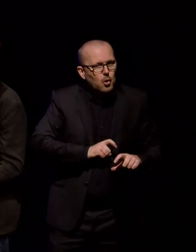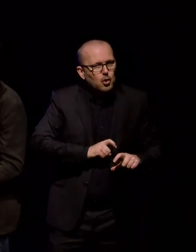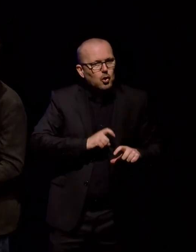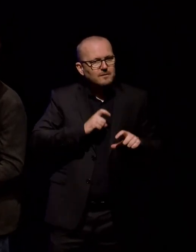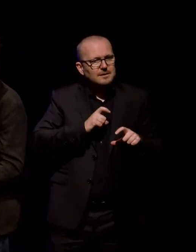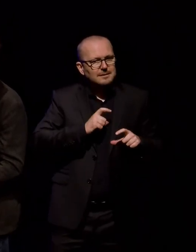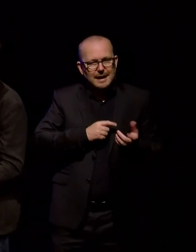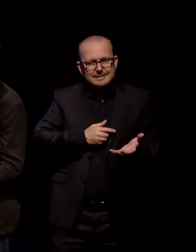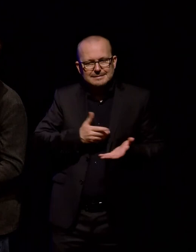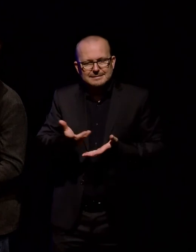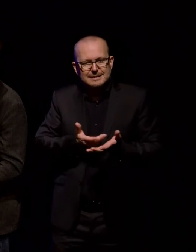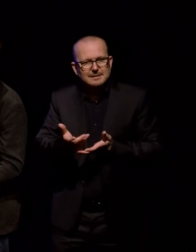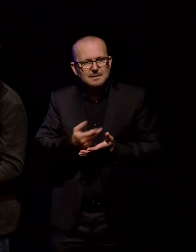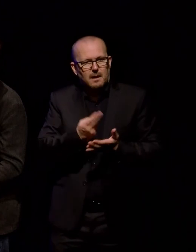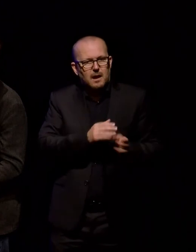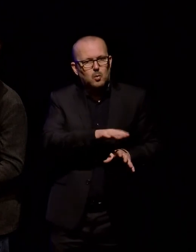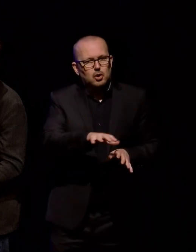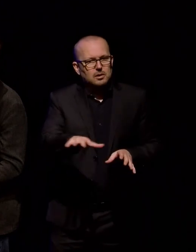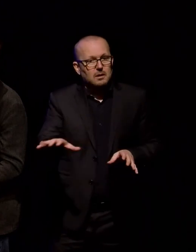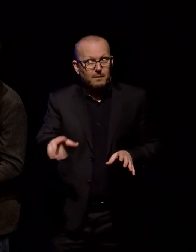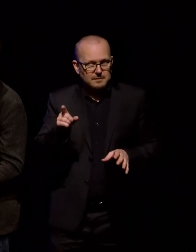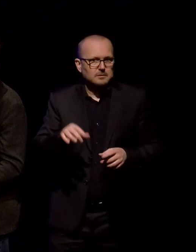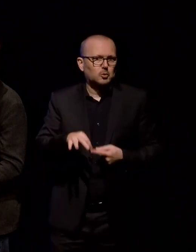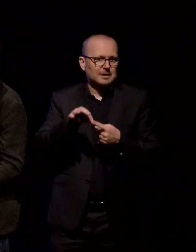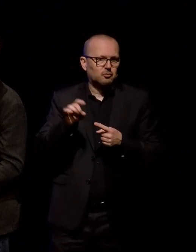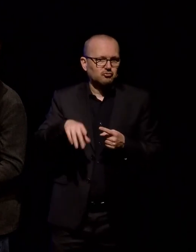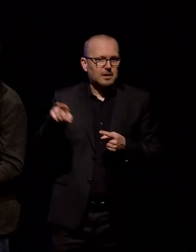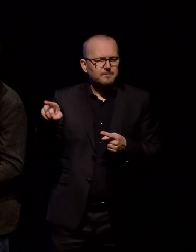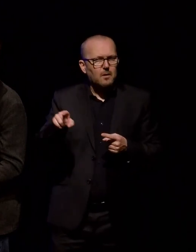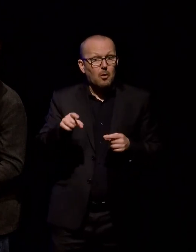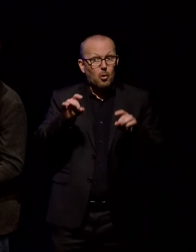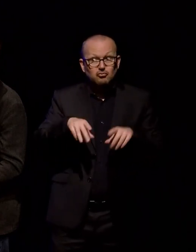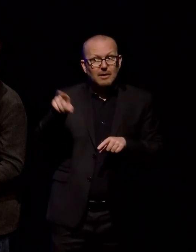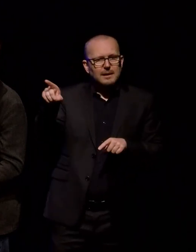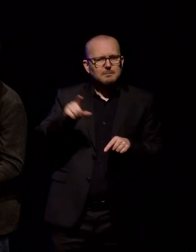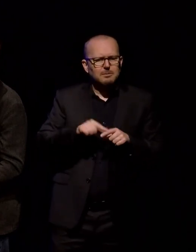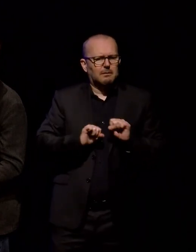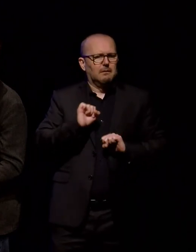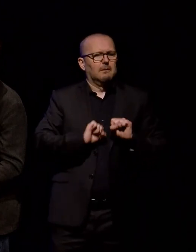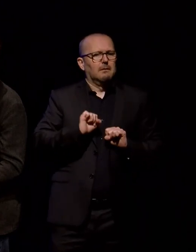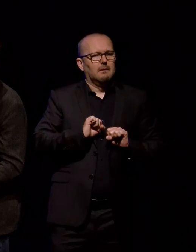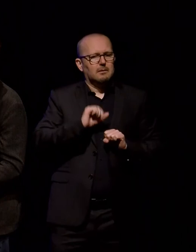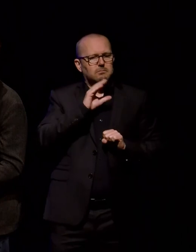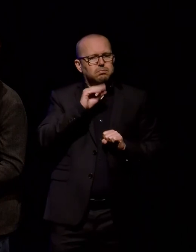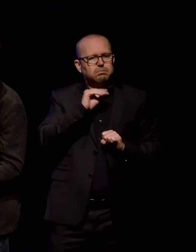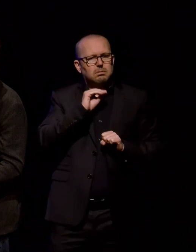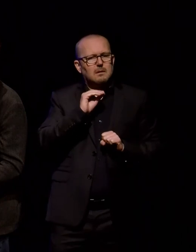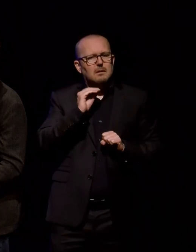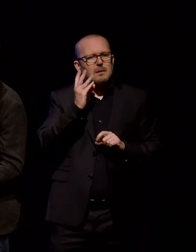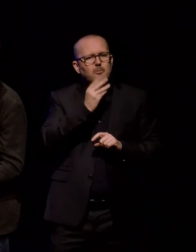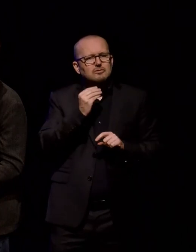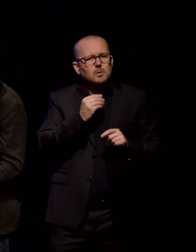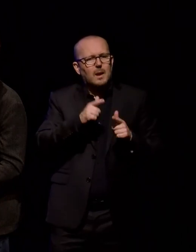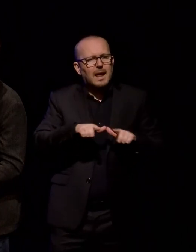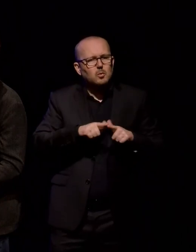artwork, which is really prohibitive in the Australian context. People are afraid to speak Aboriginal languages because they don't know how it's meant to sound or what they're meant